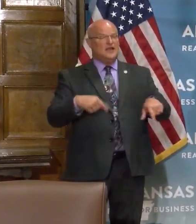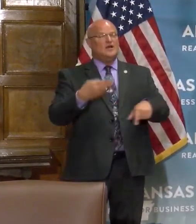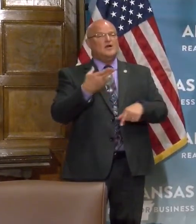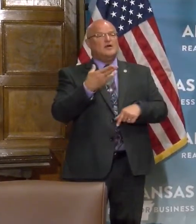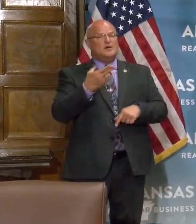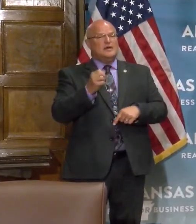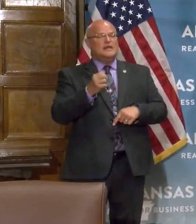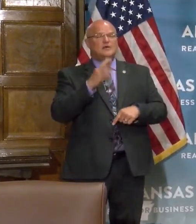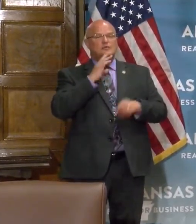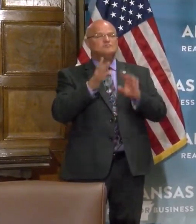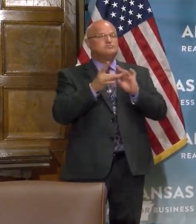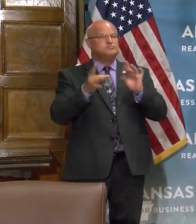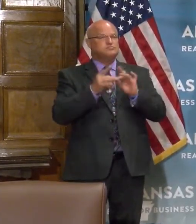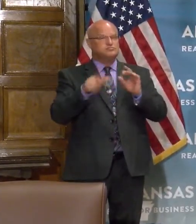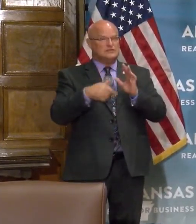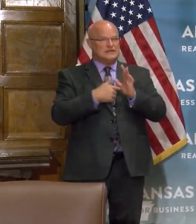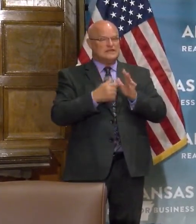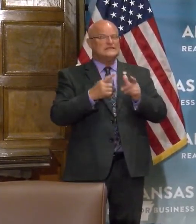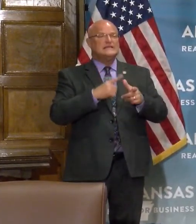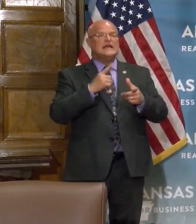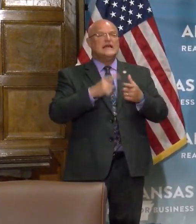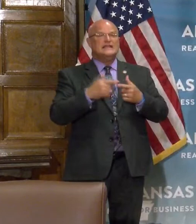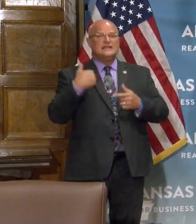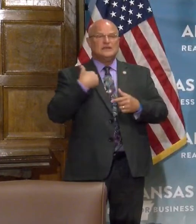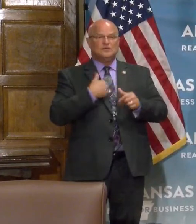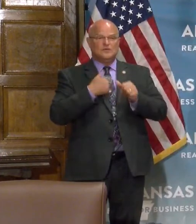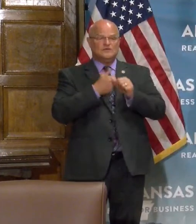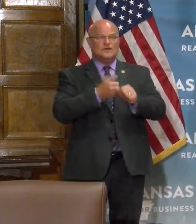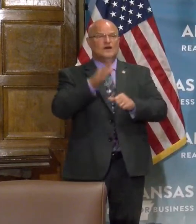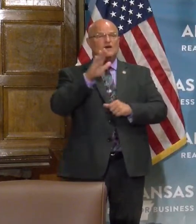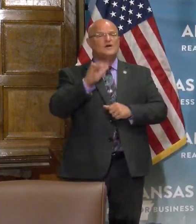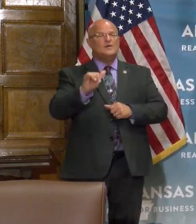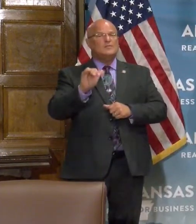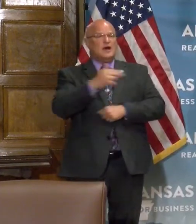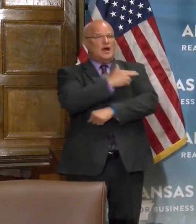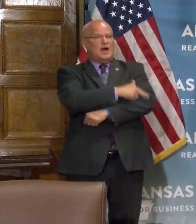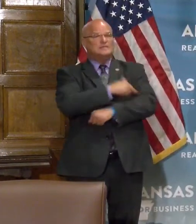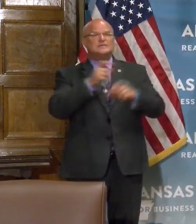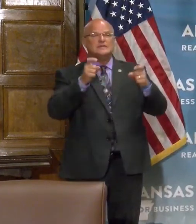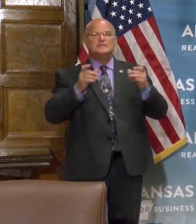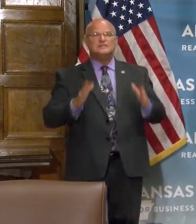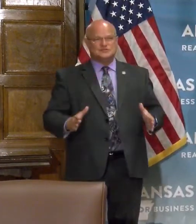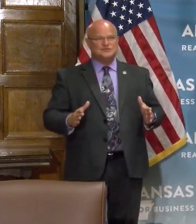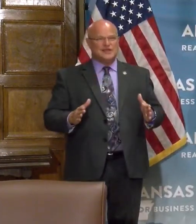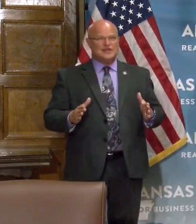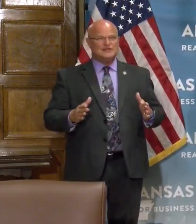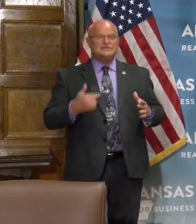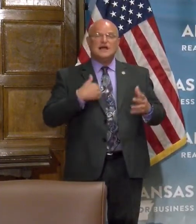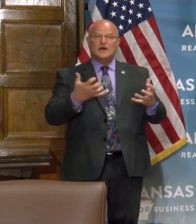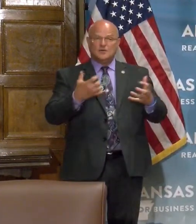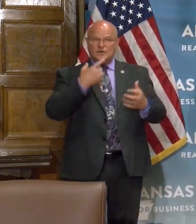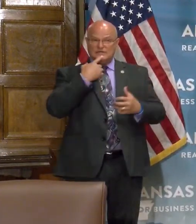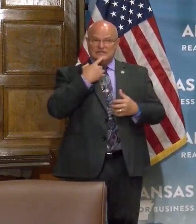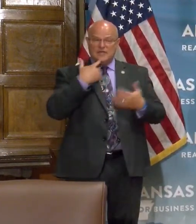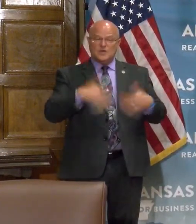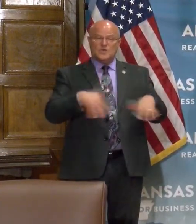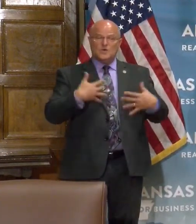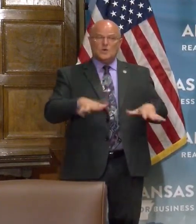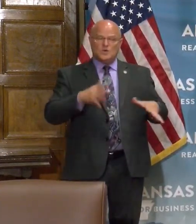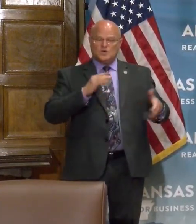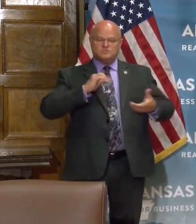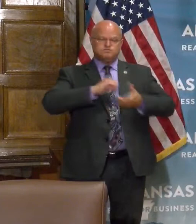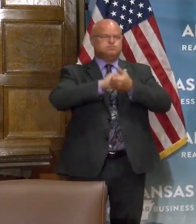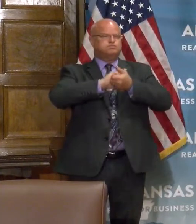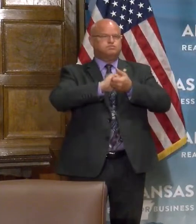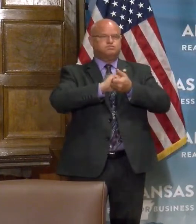he'll might reference these, and then we're followed by our hospital administrators, who I want to say has really been great partners